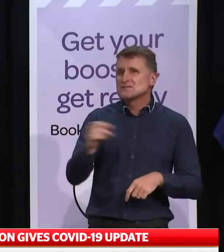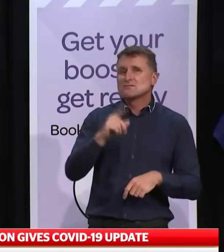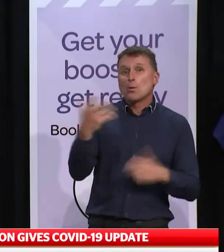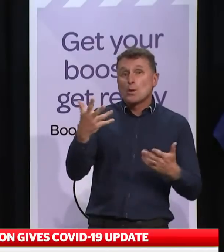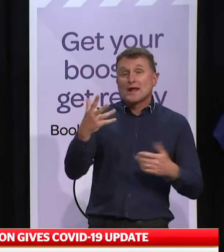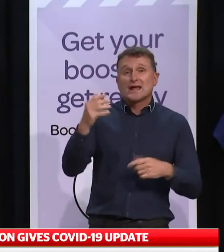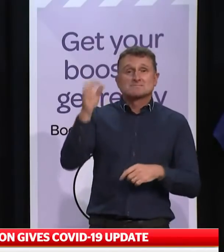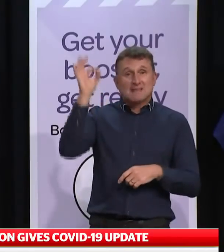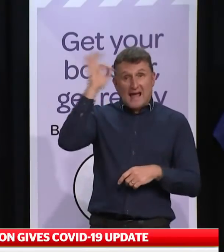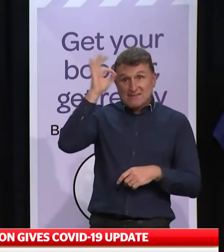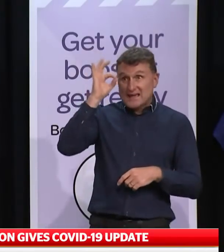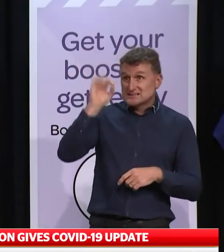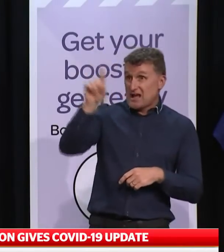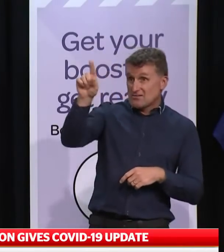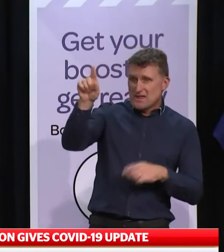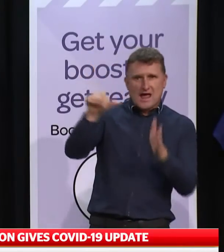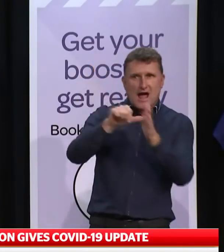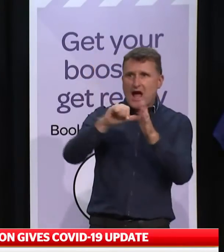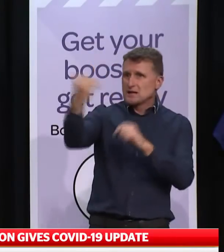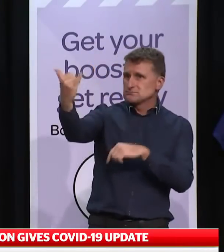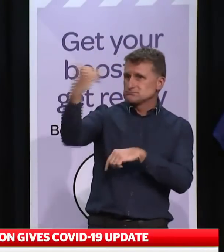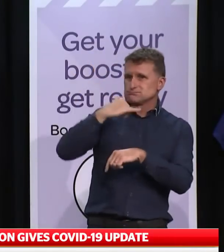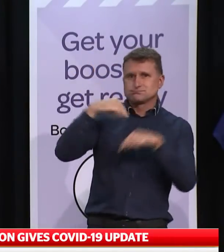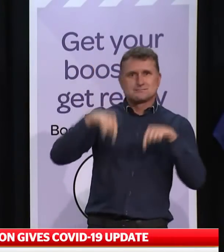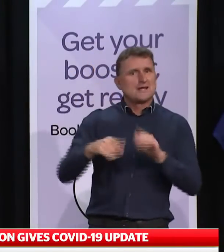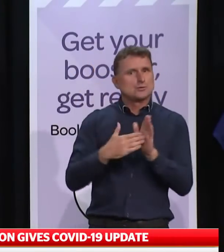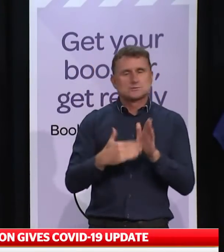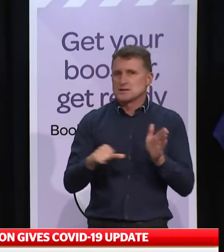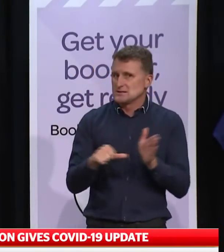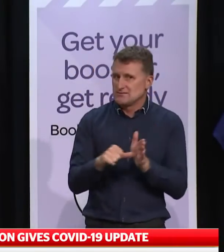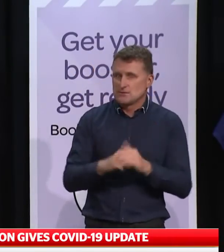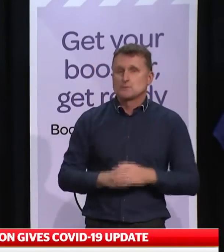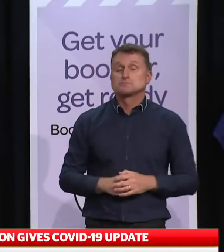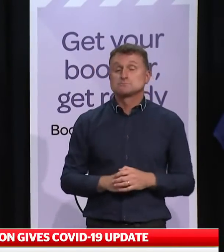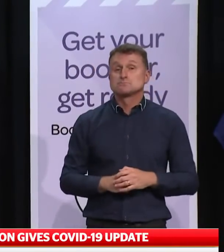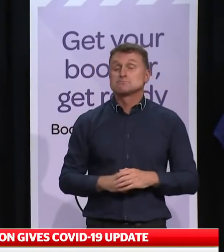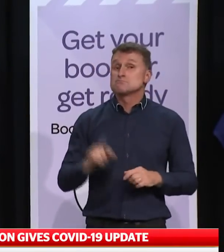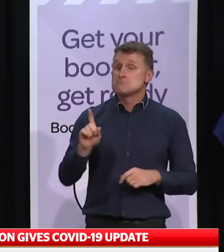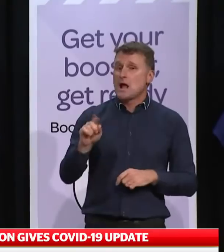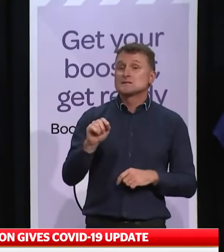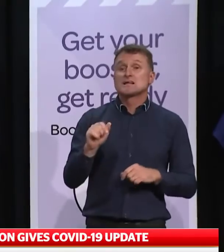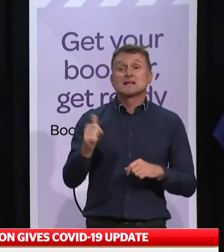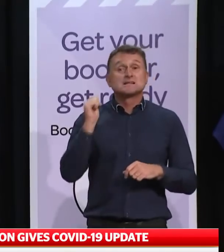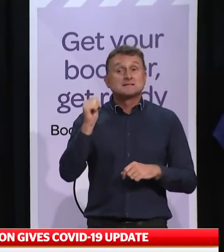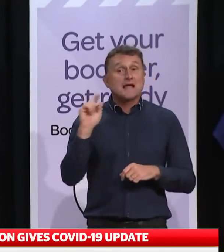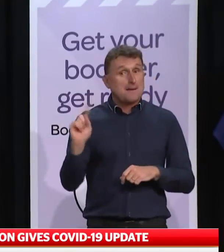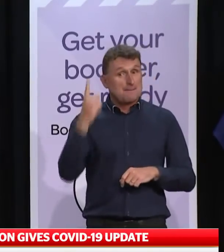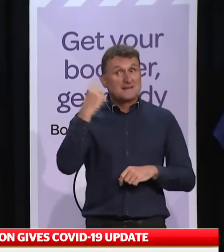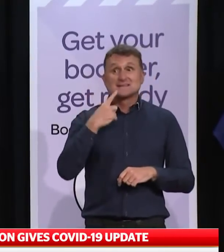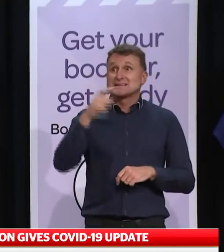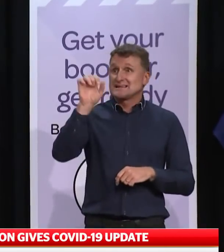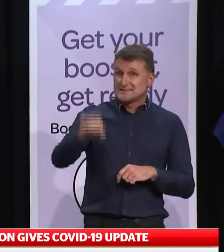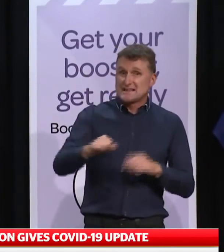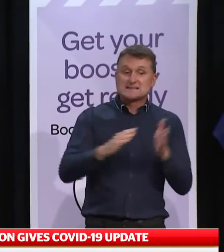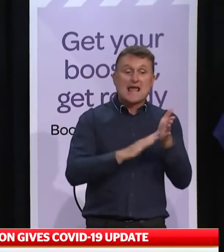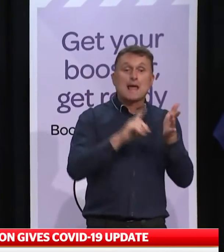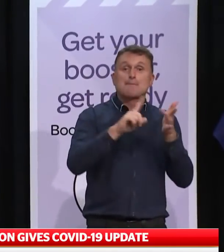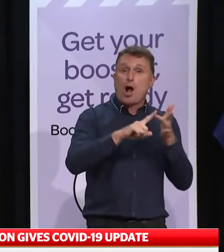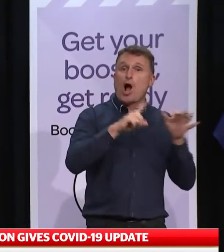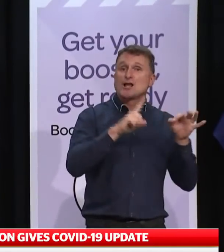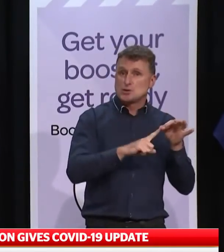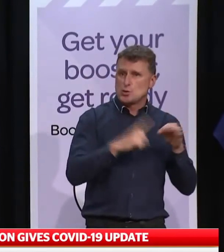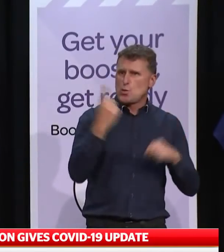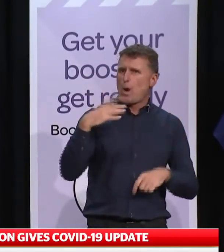Well, as Minister Hipkins said yesterday, there is a place in MIQ for the type of situation that Charlotte Bellis is